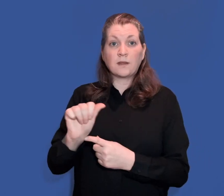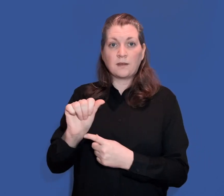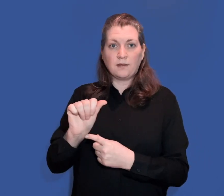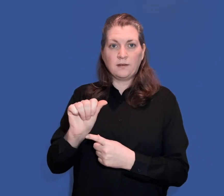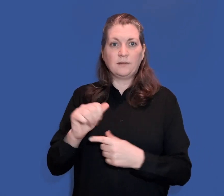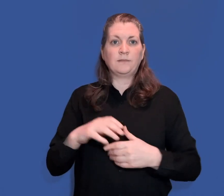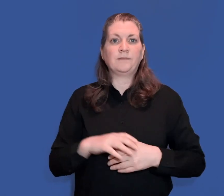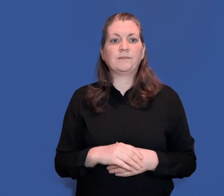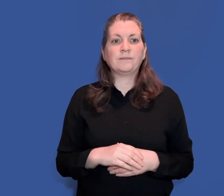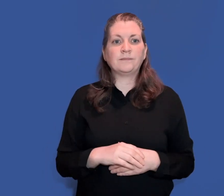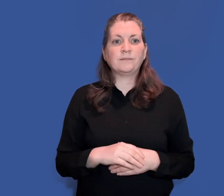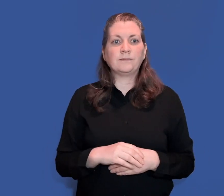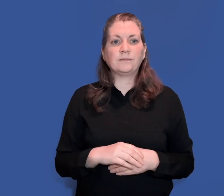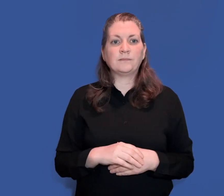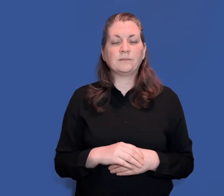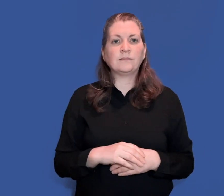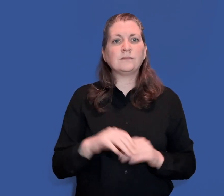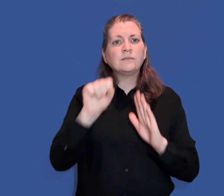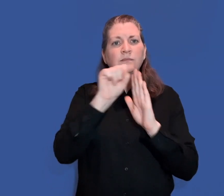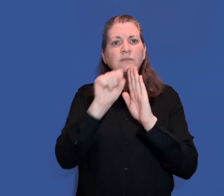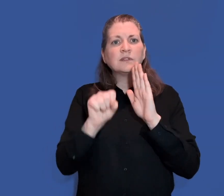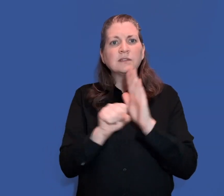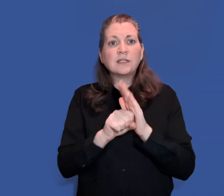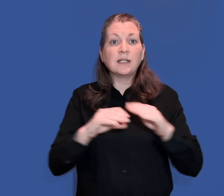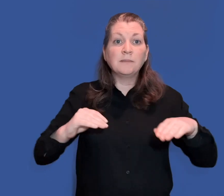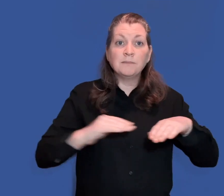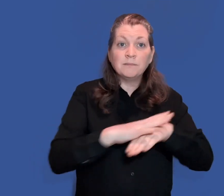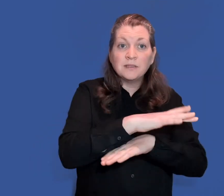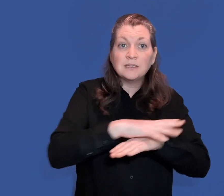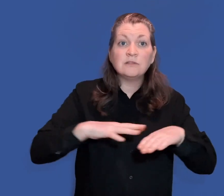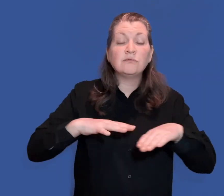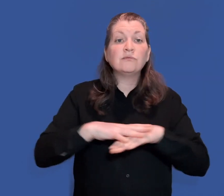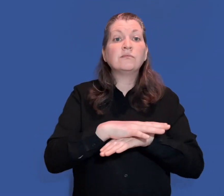The following categories are: Category A,